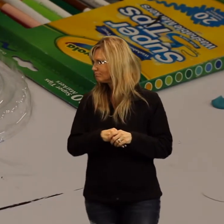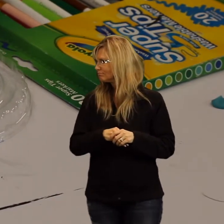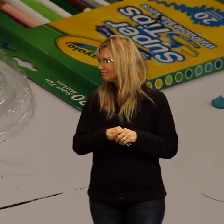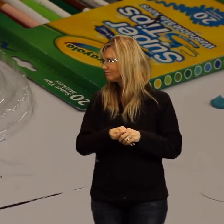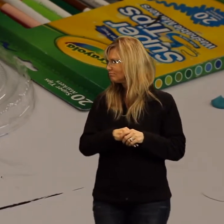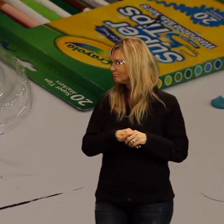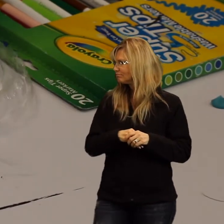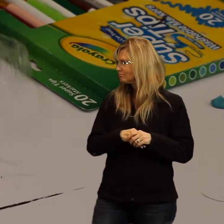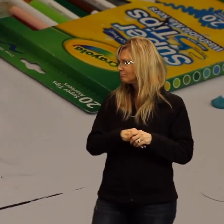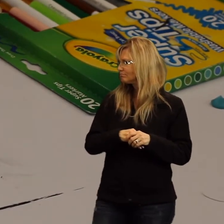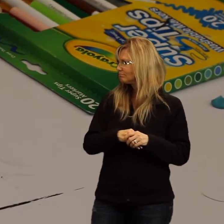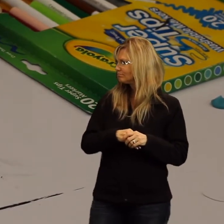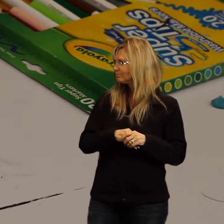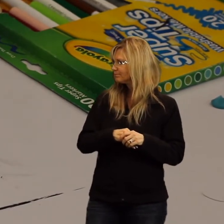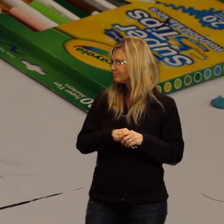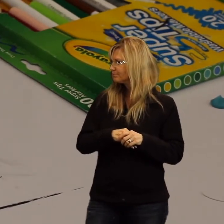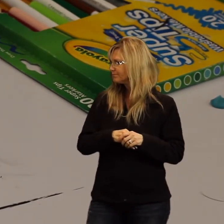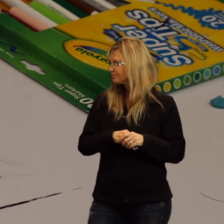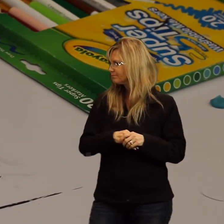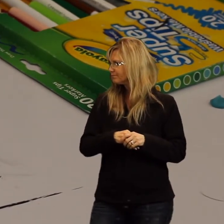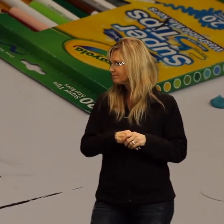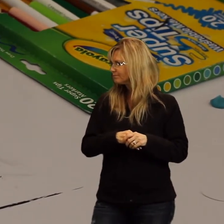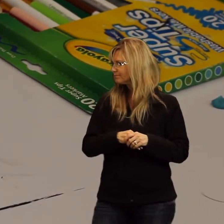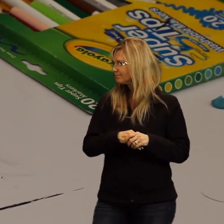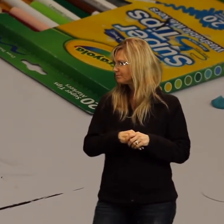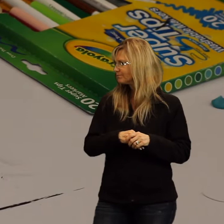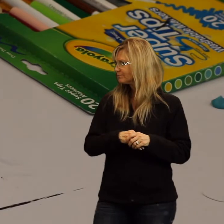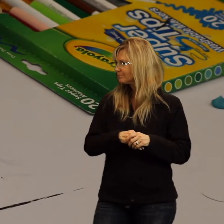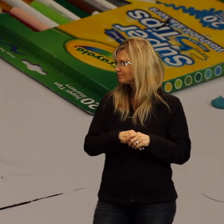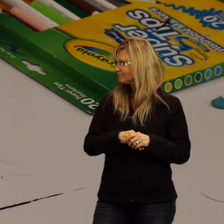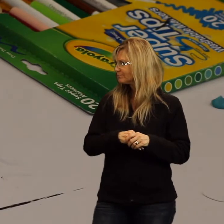And then I'll use a different